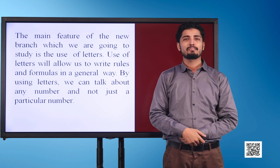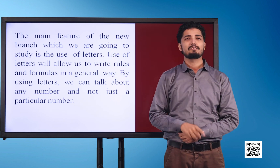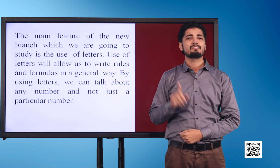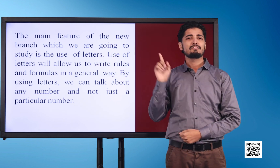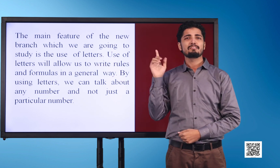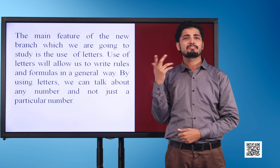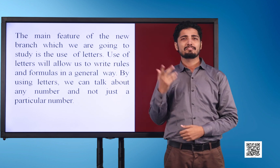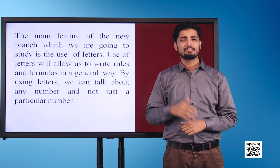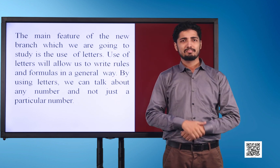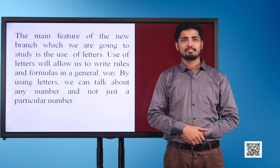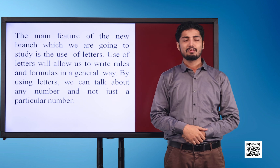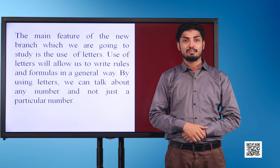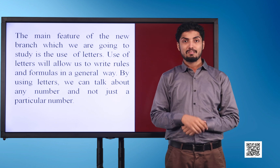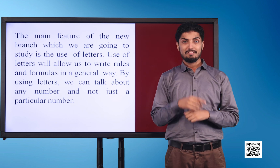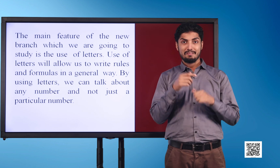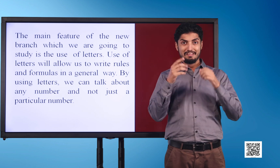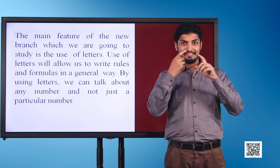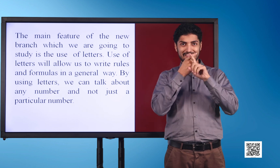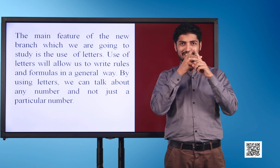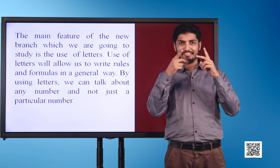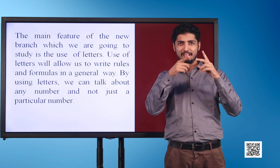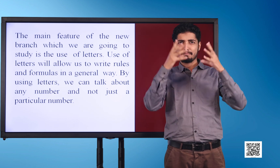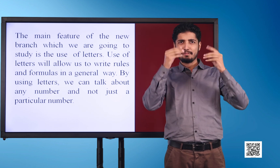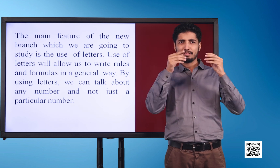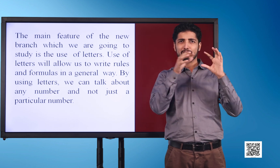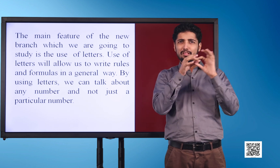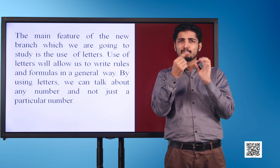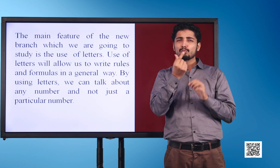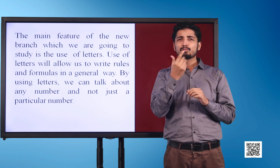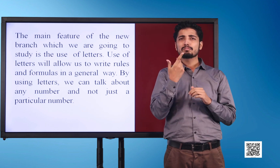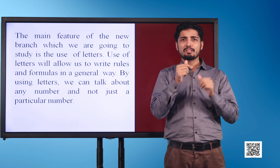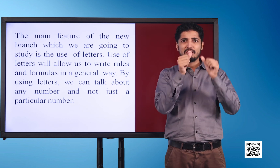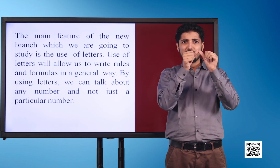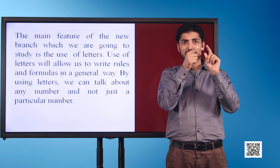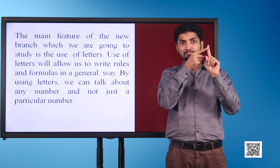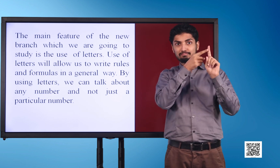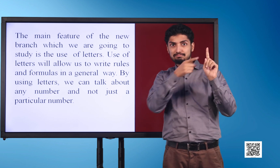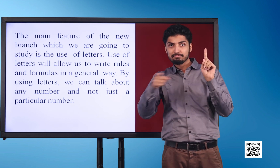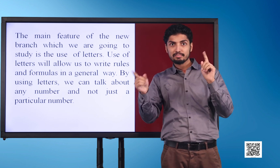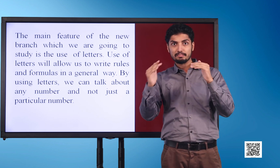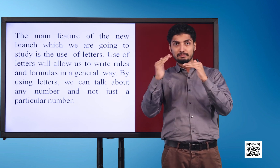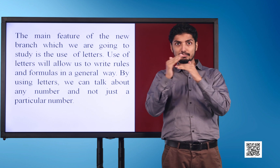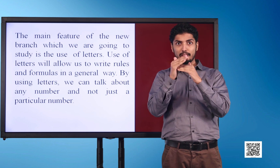The main feature of the new branch which we are going to study is the use of letters.